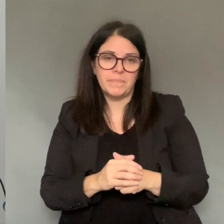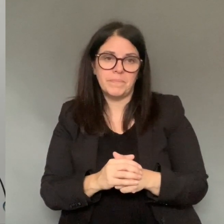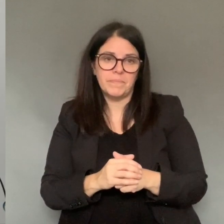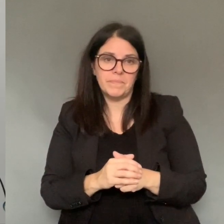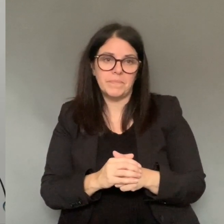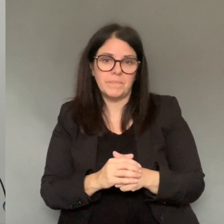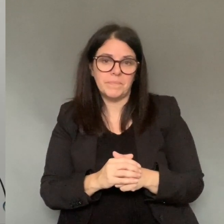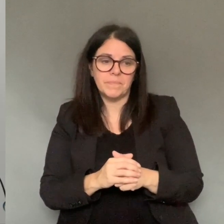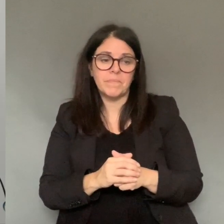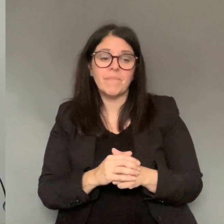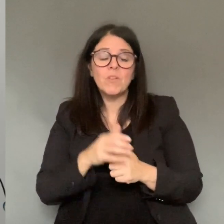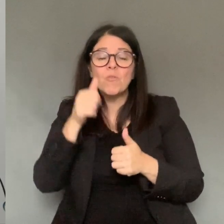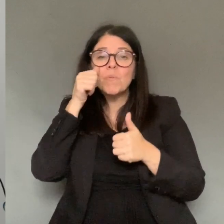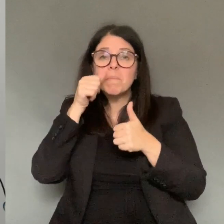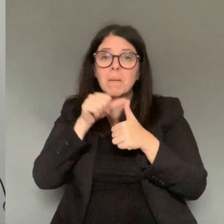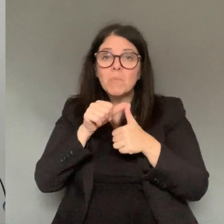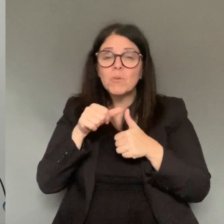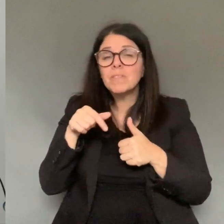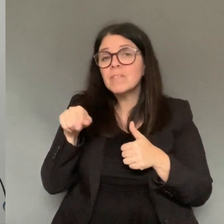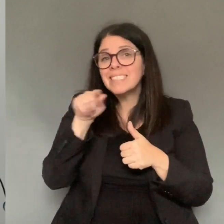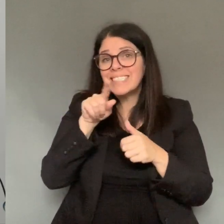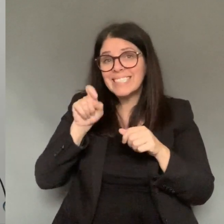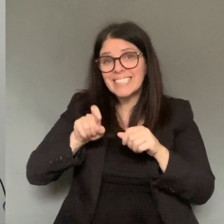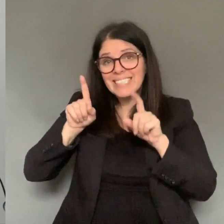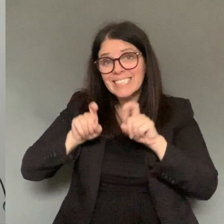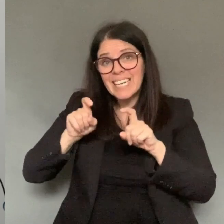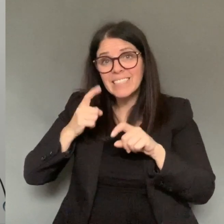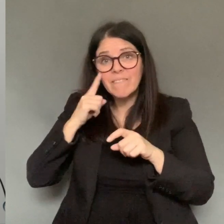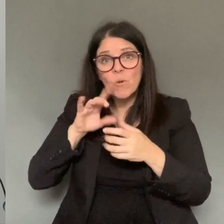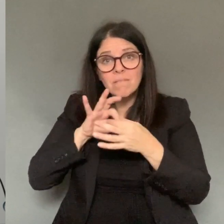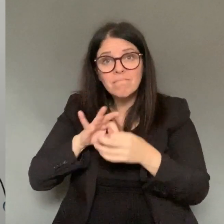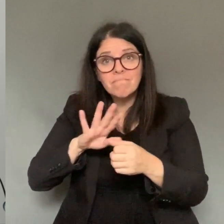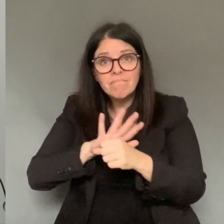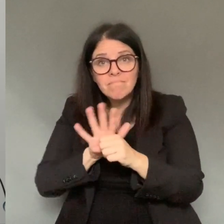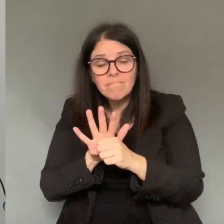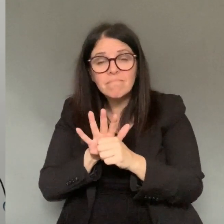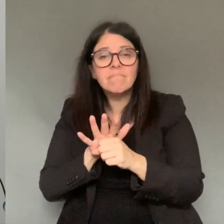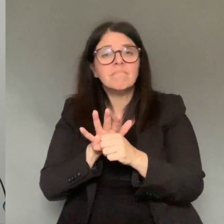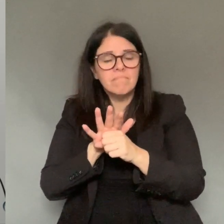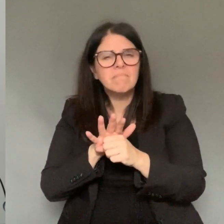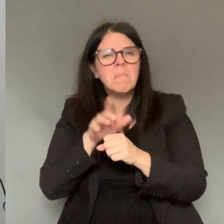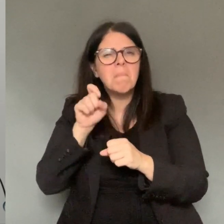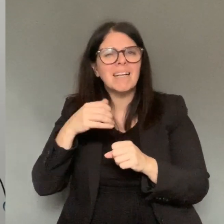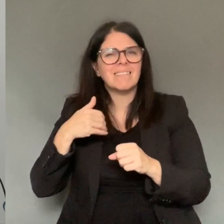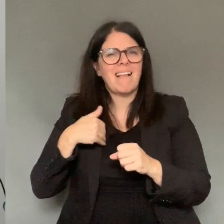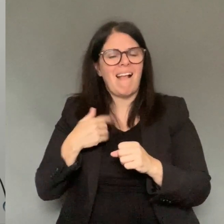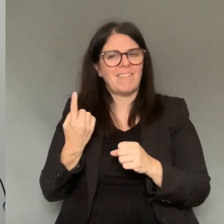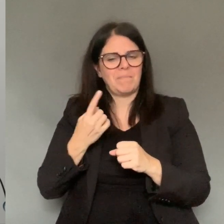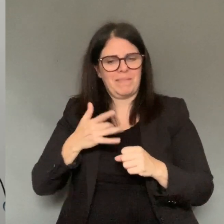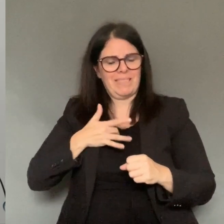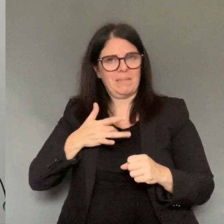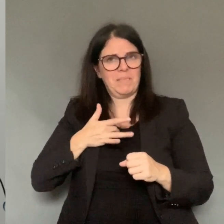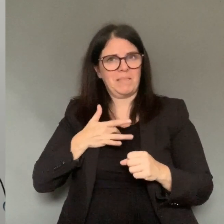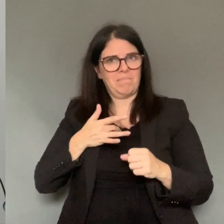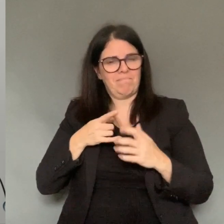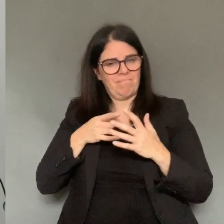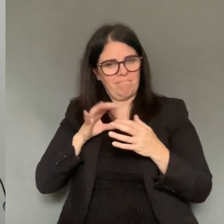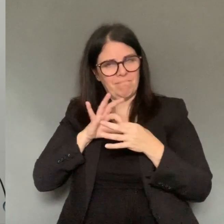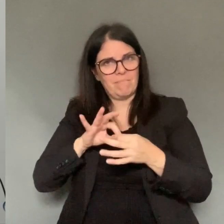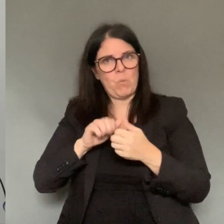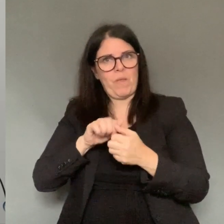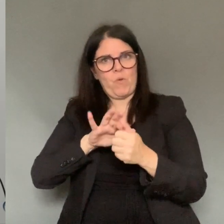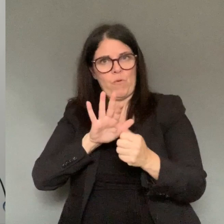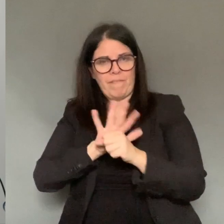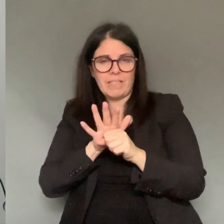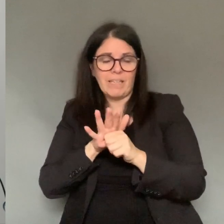Windsor-Essex has 2 assessment centers, Erie Shores Healthcare in Leamington and Windsor Regional Hospital Olette Campus. Please